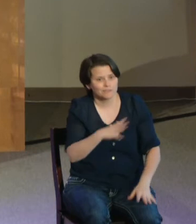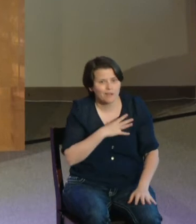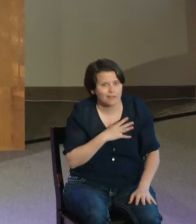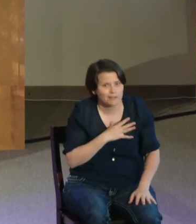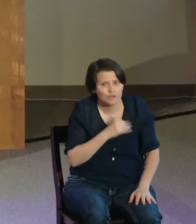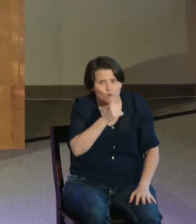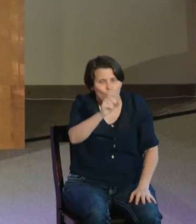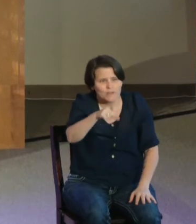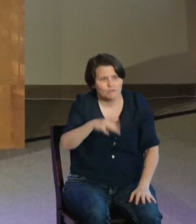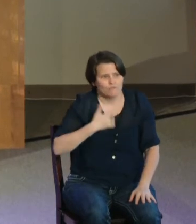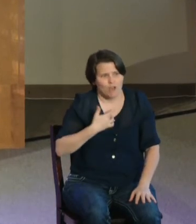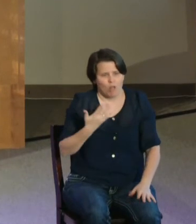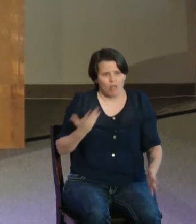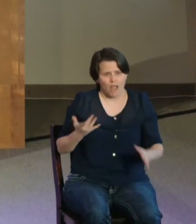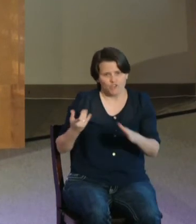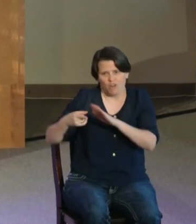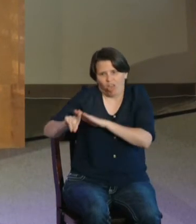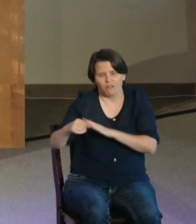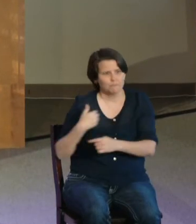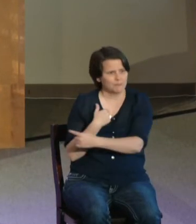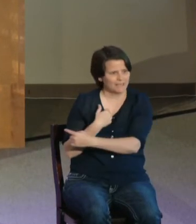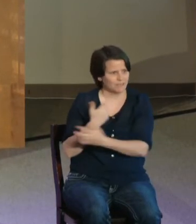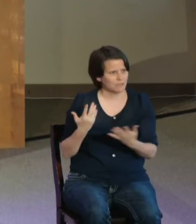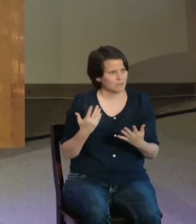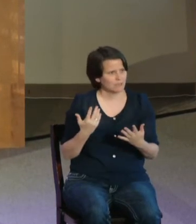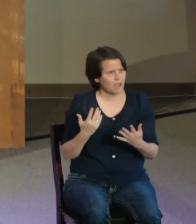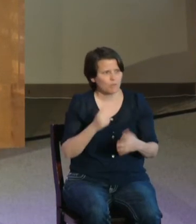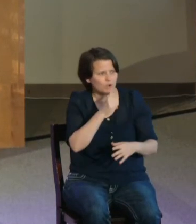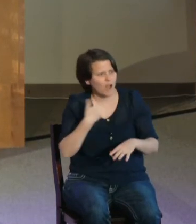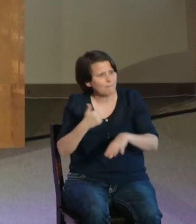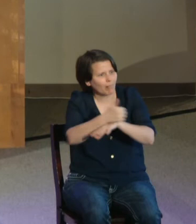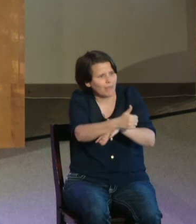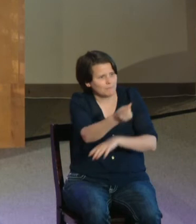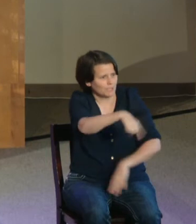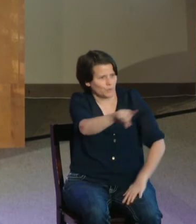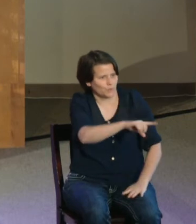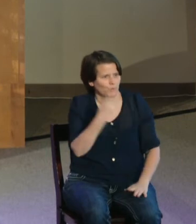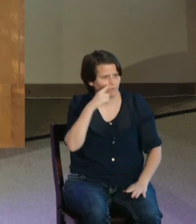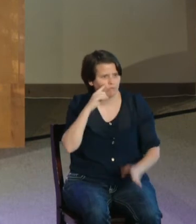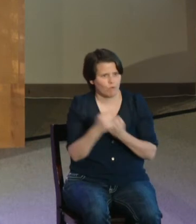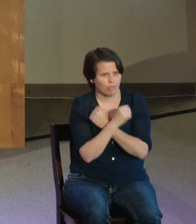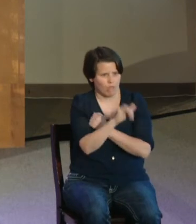okay. And nor does it mean that anyone needs to blame you for loving them.